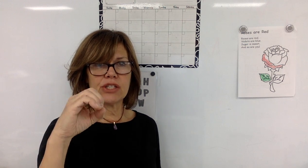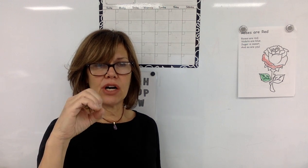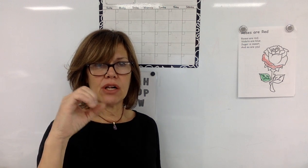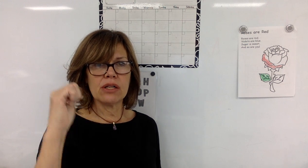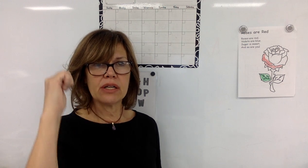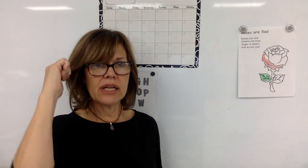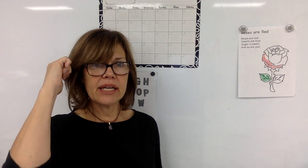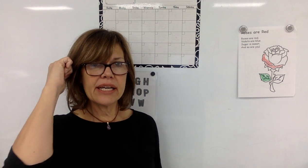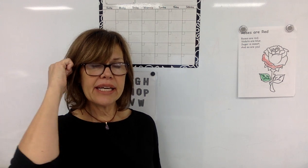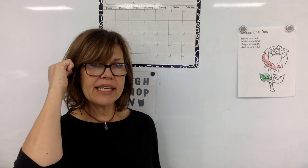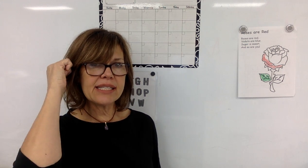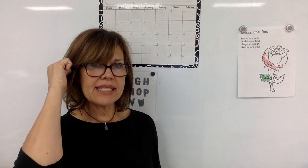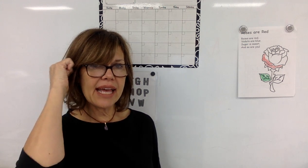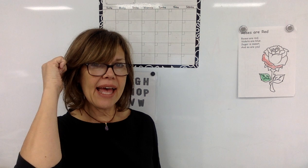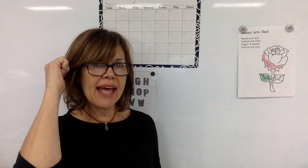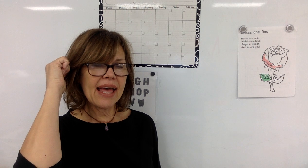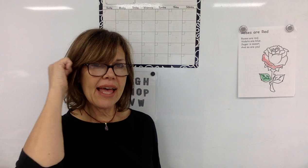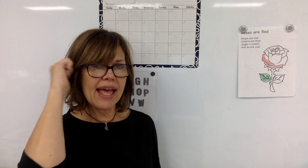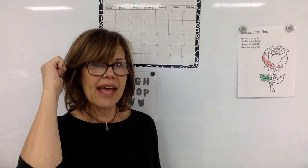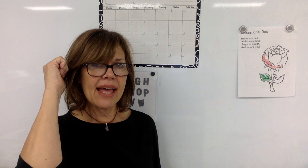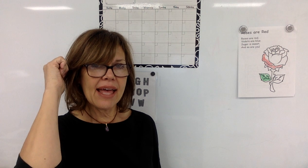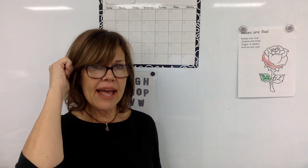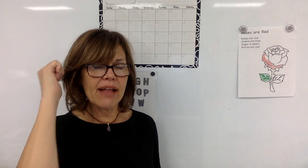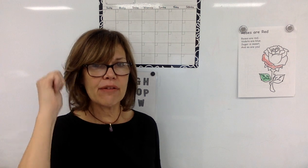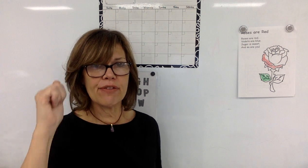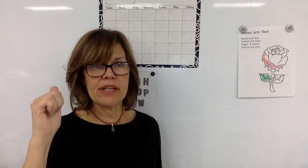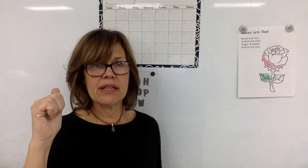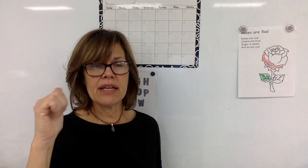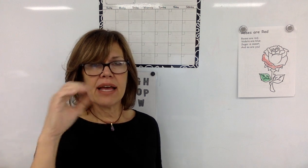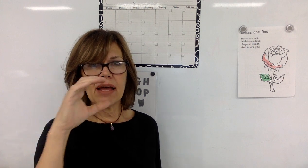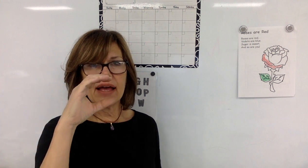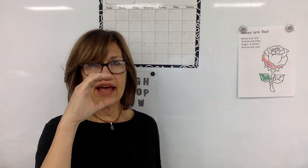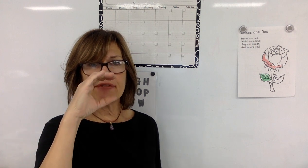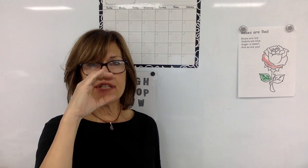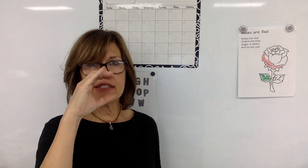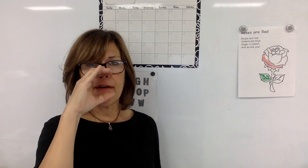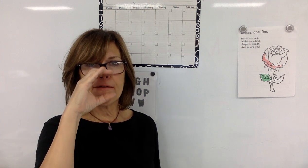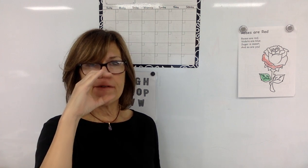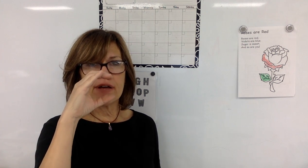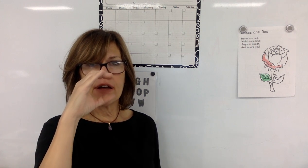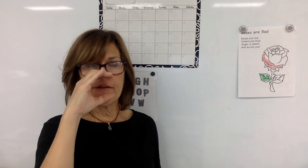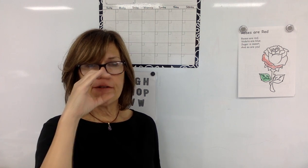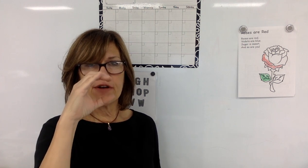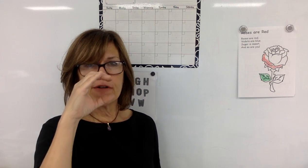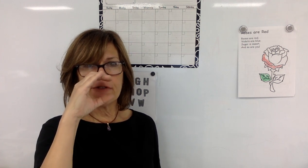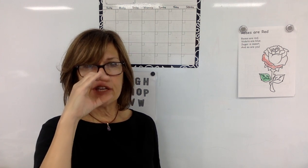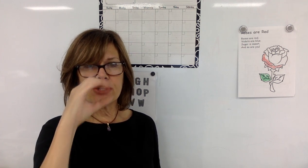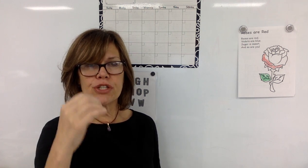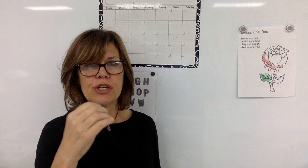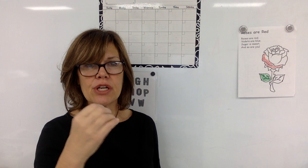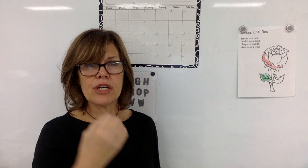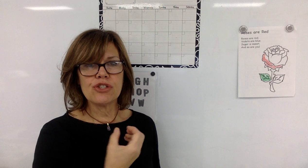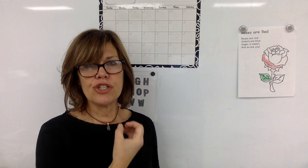doll. E says, elephant. F says, fish. G